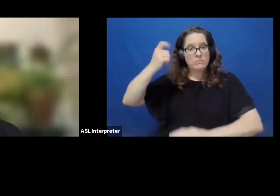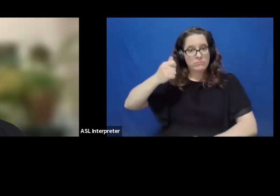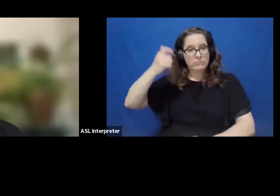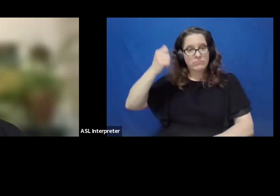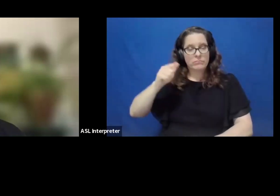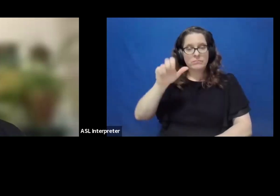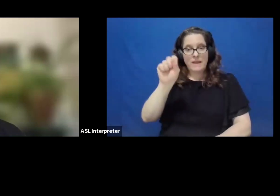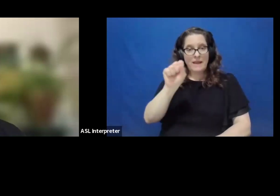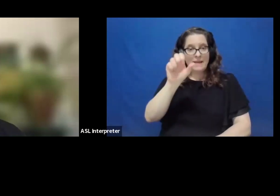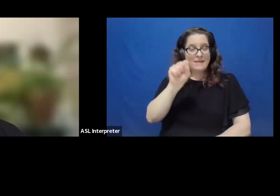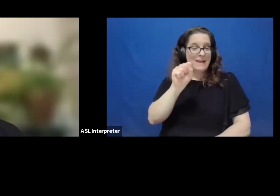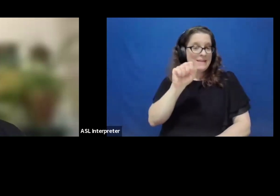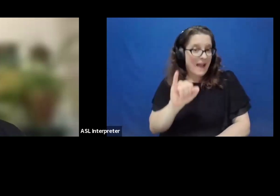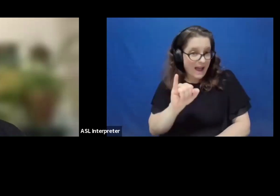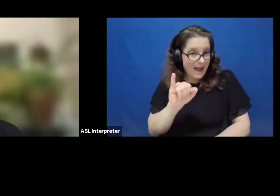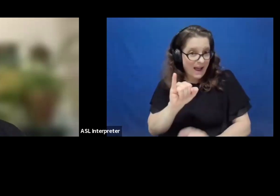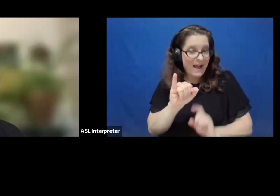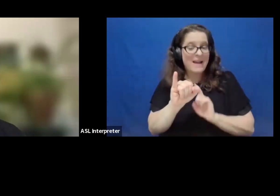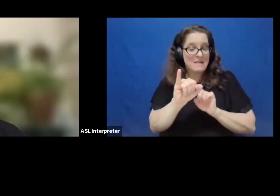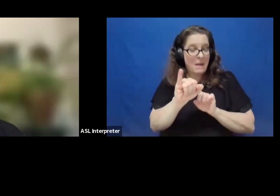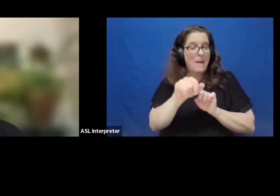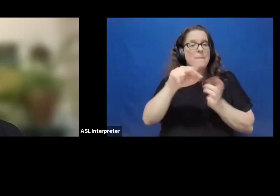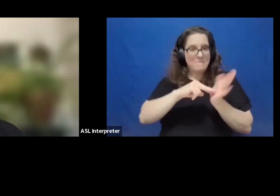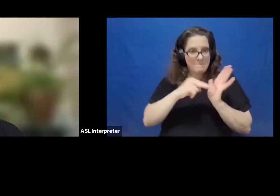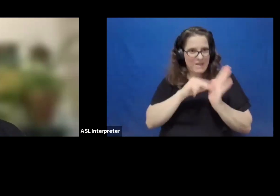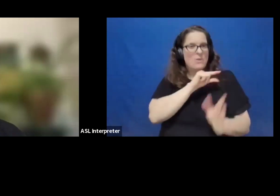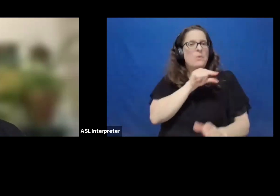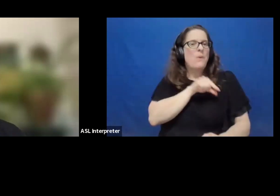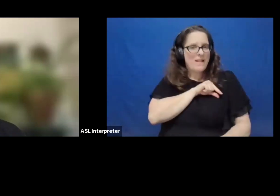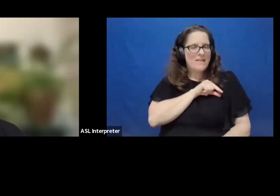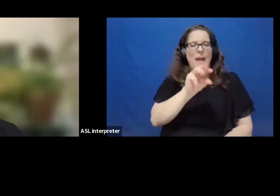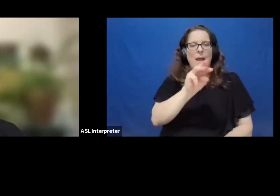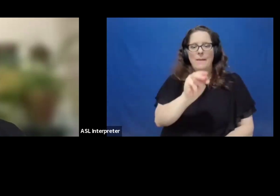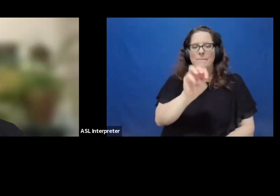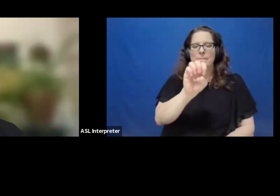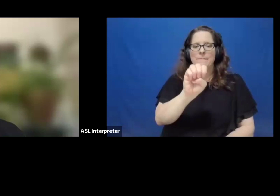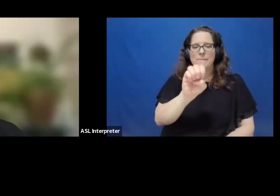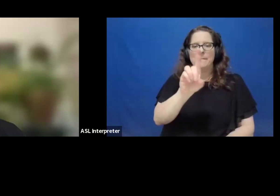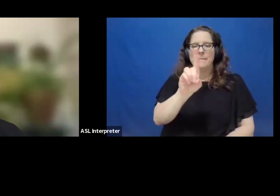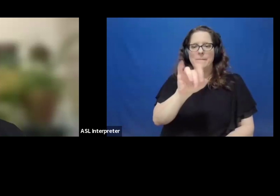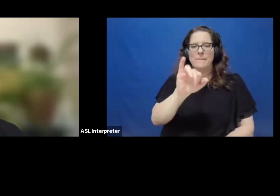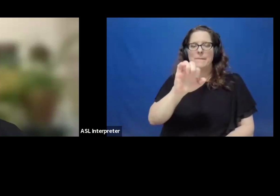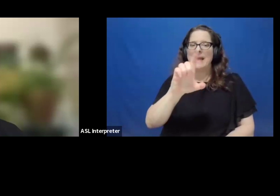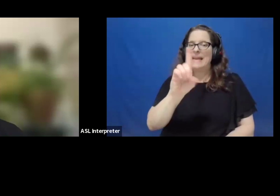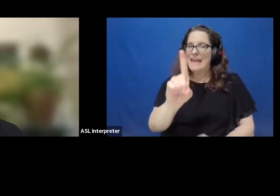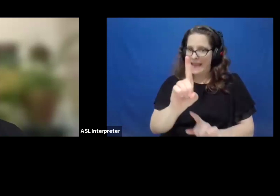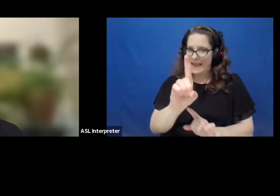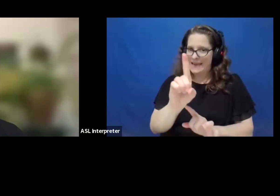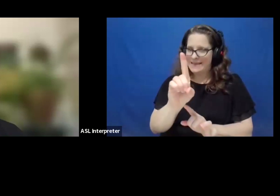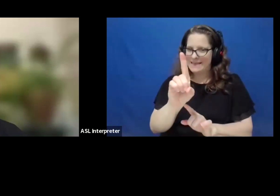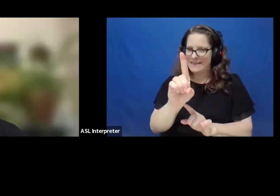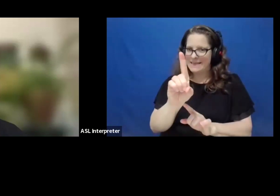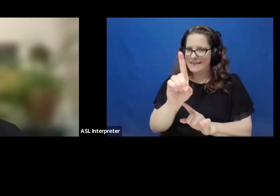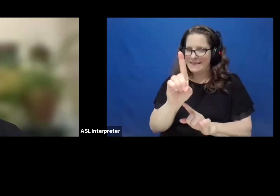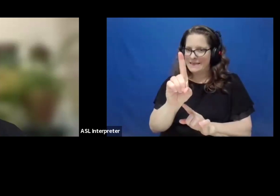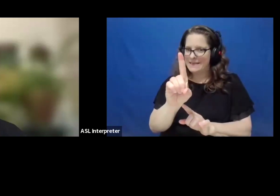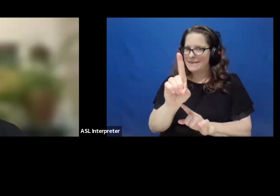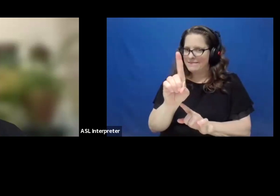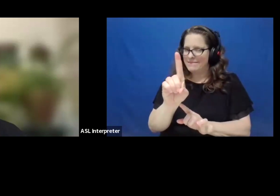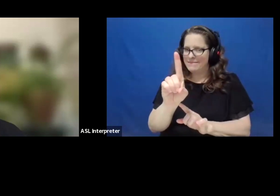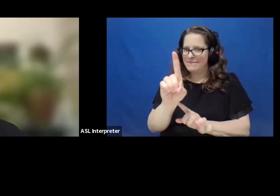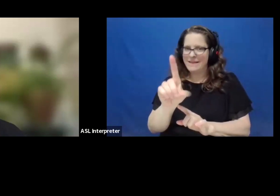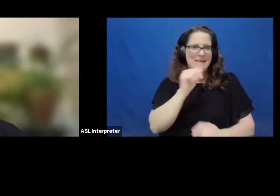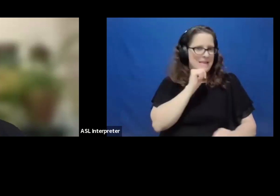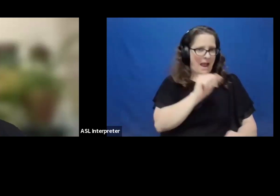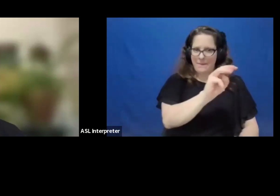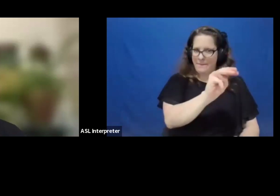them for Medicaid, that's Medicaid with a D at the end, rather than Medicare with an R